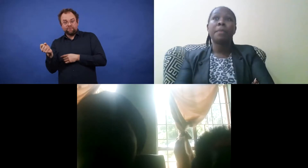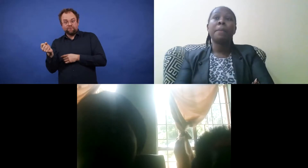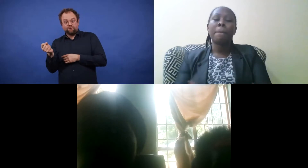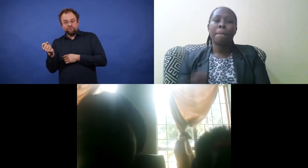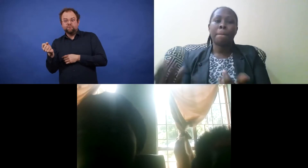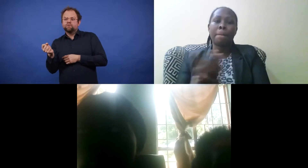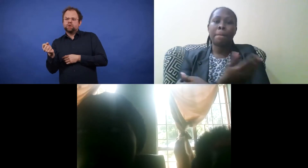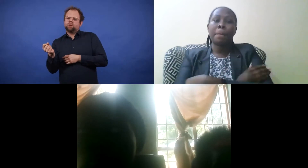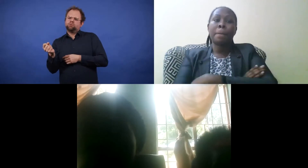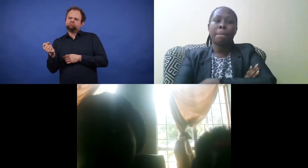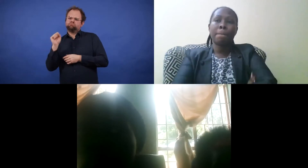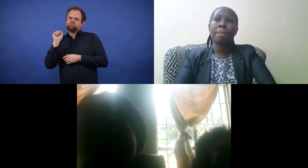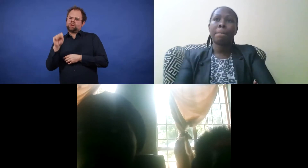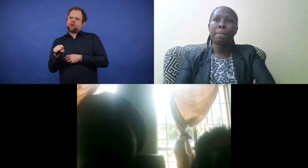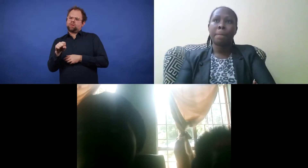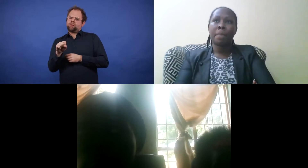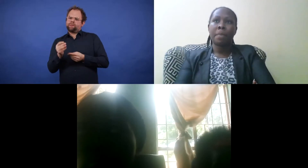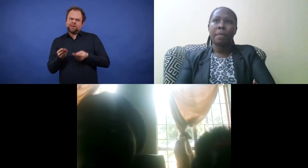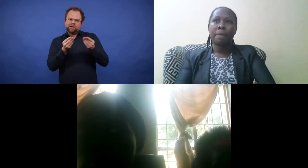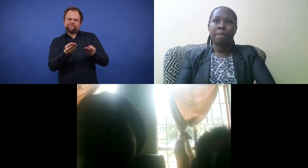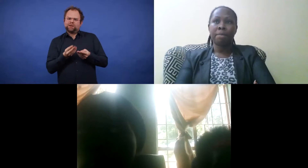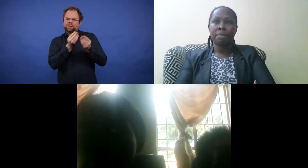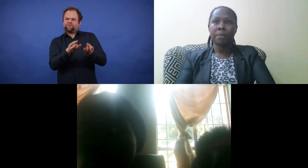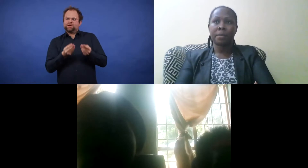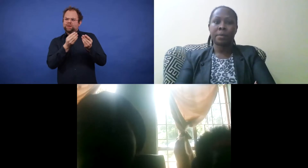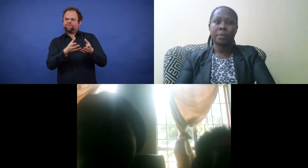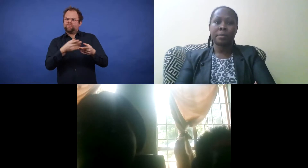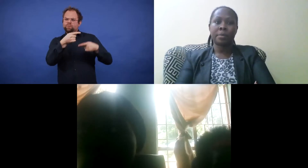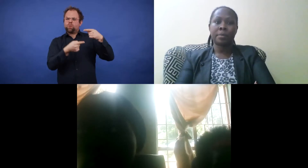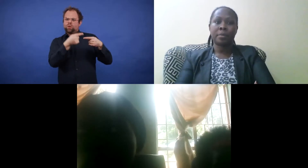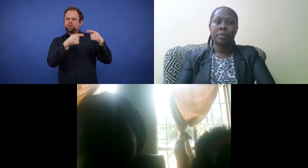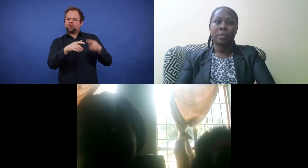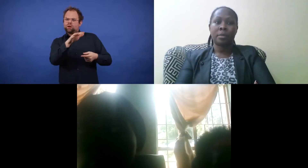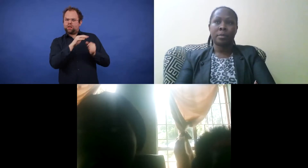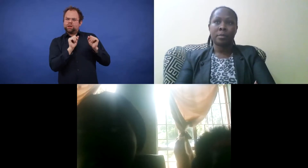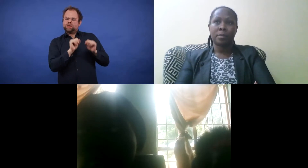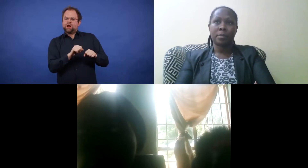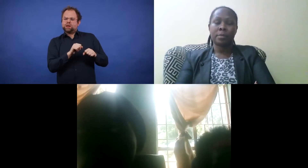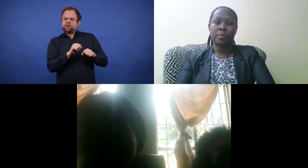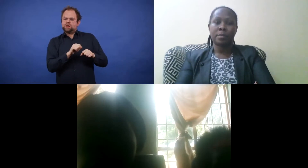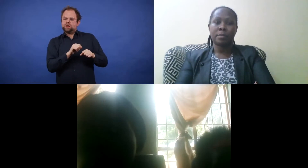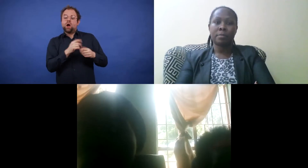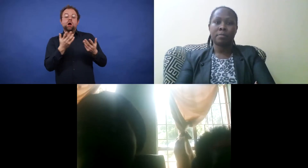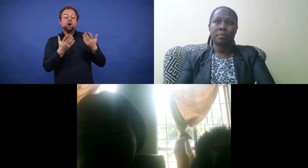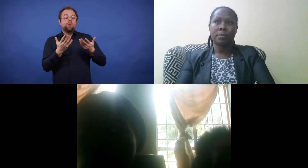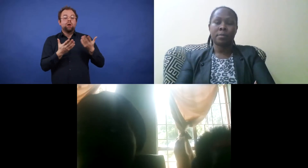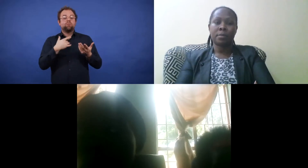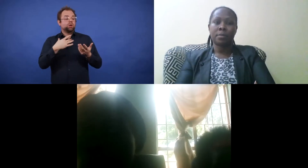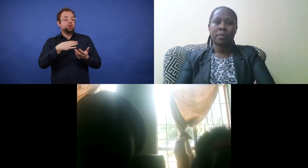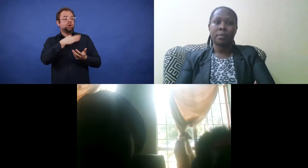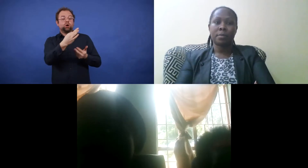official or being working in an election, or else being as a government